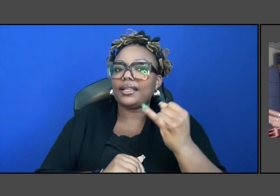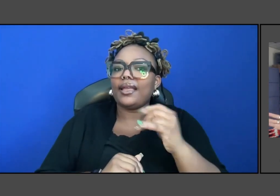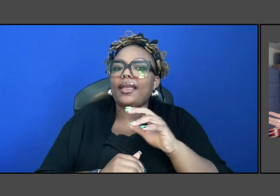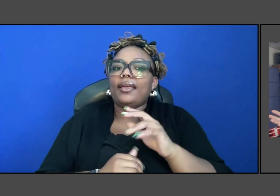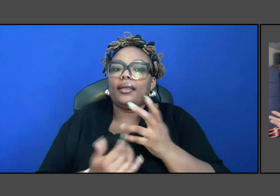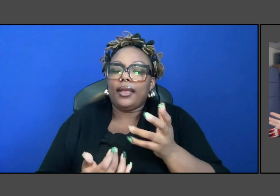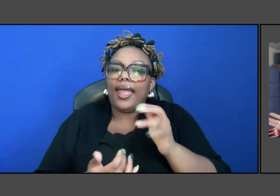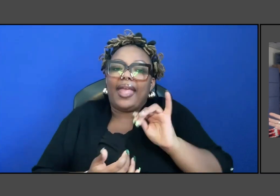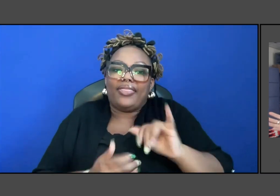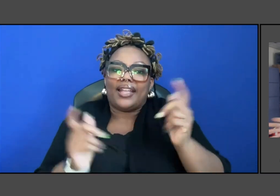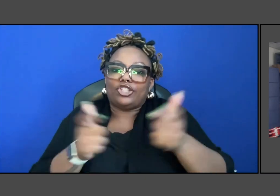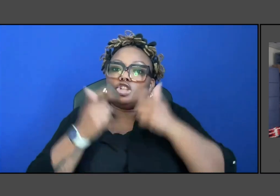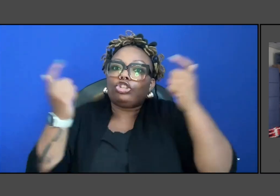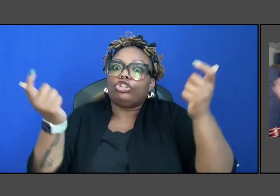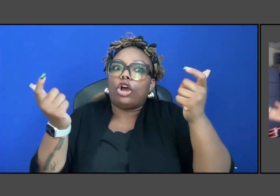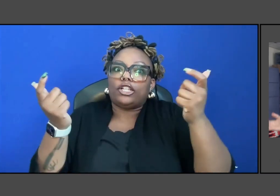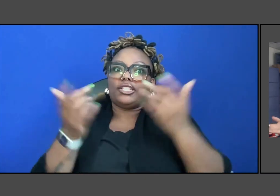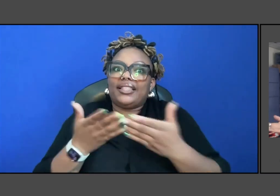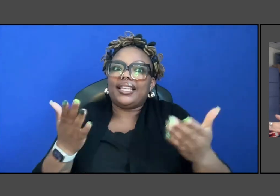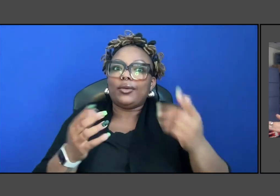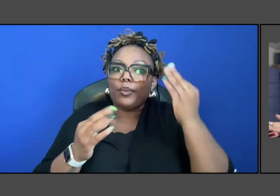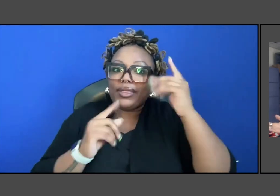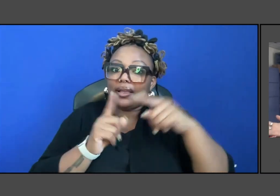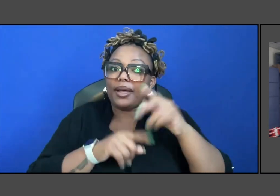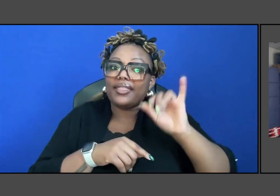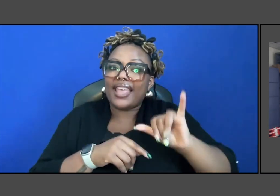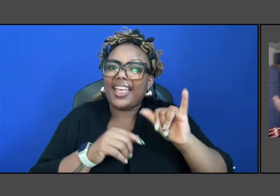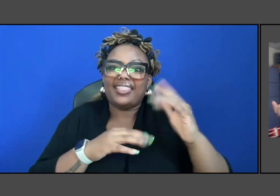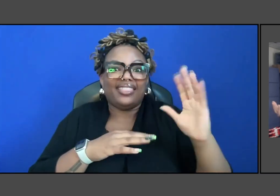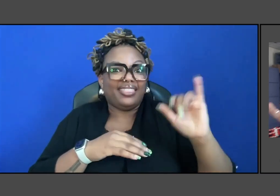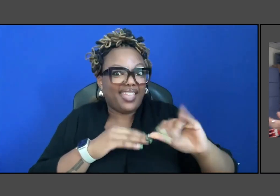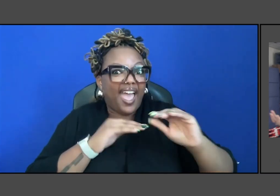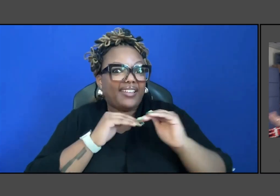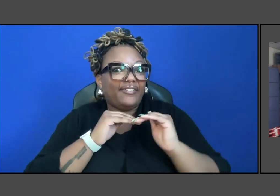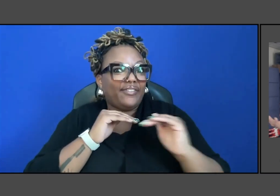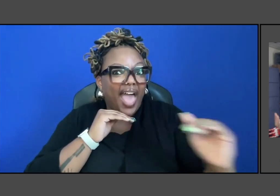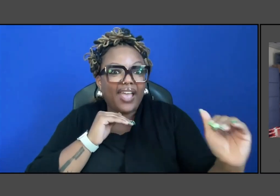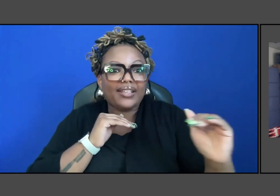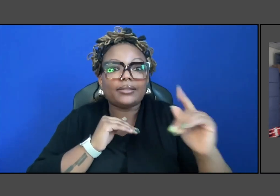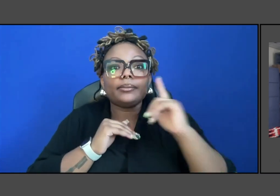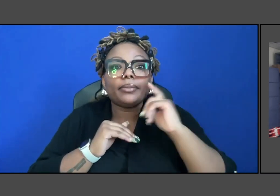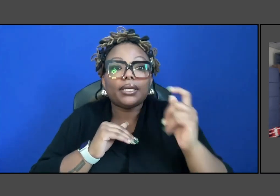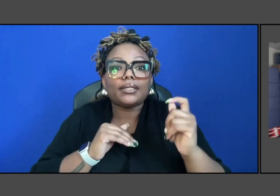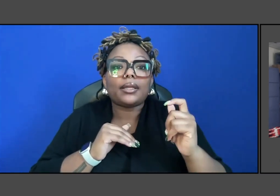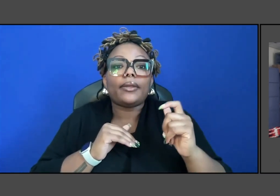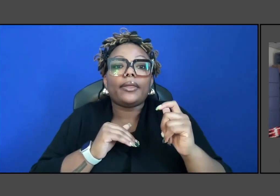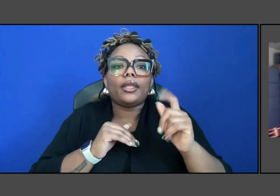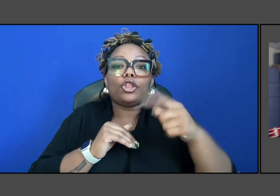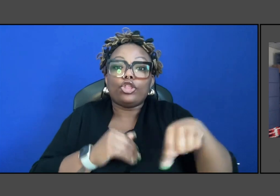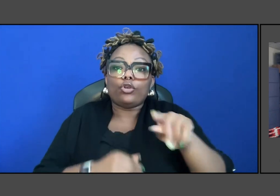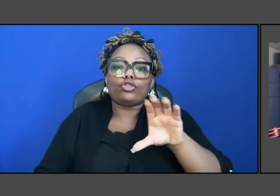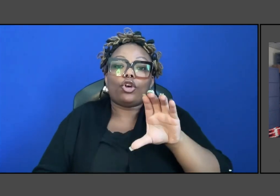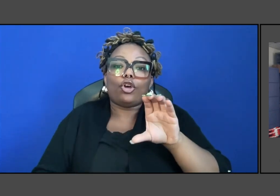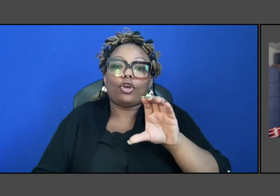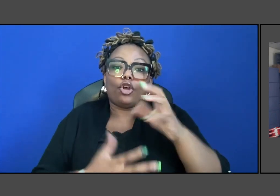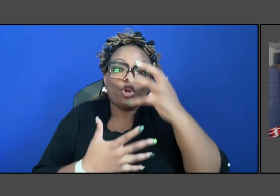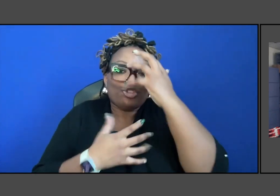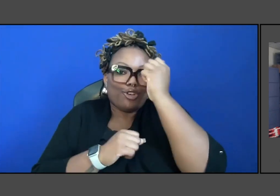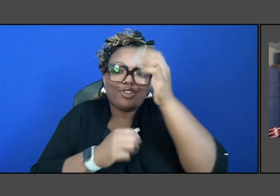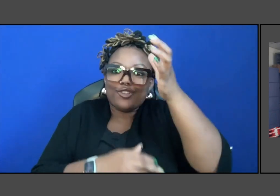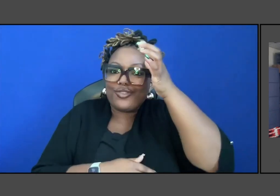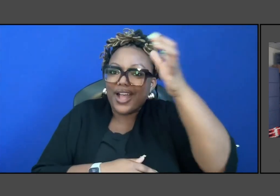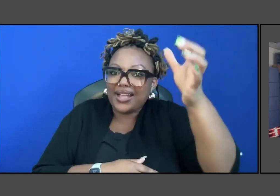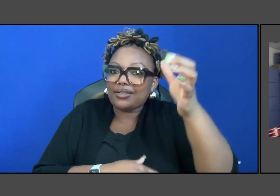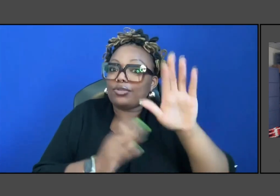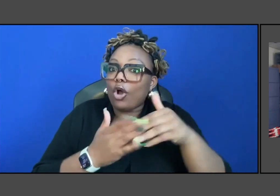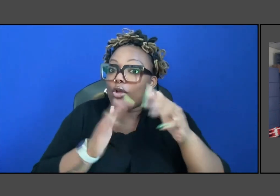larger imaginary. When we think about that flattens that because that's those are colonial concepts, and so all this diversity that we're seeing